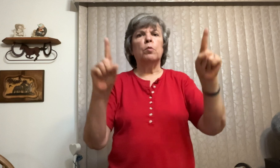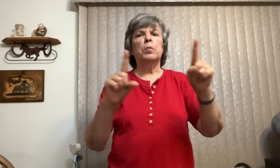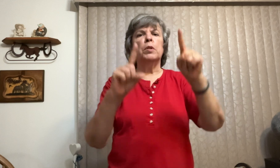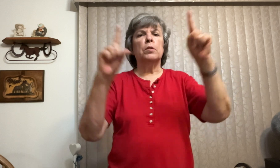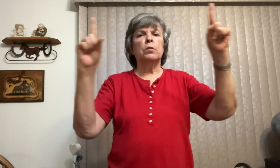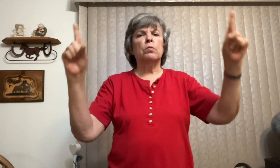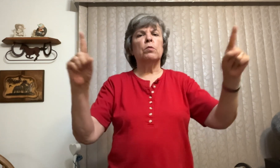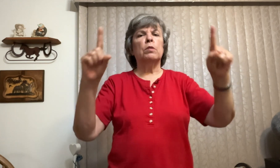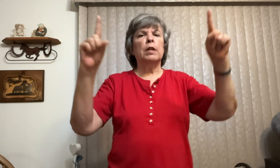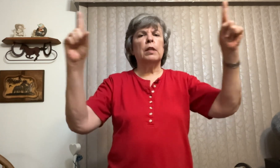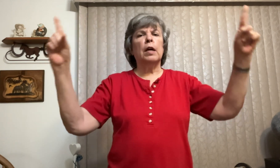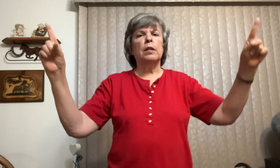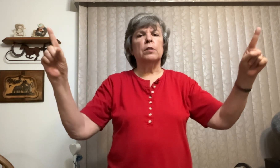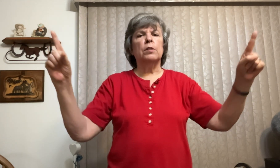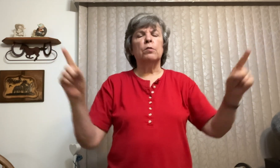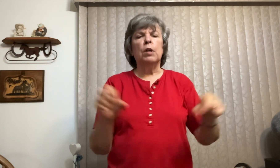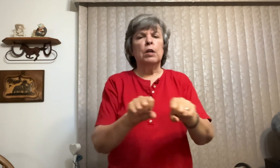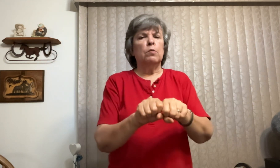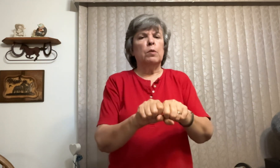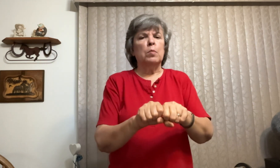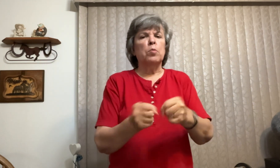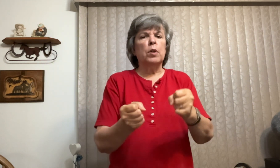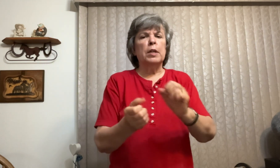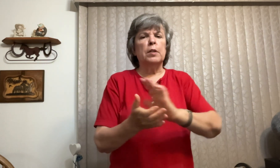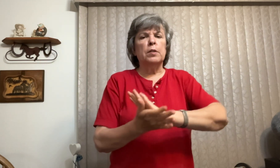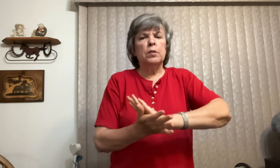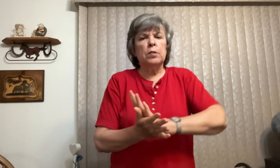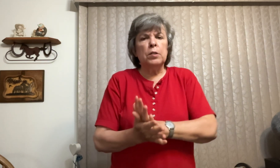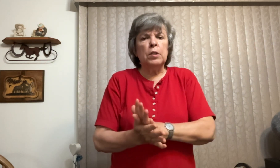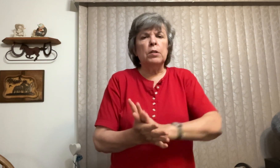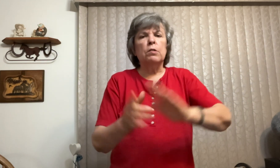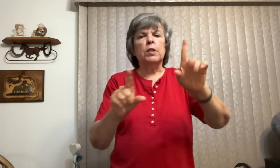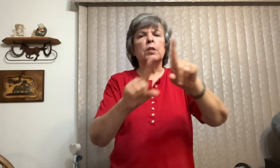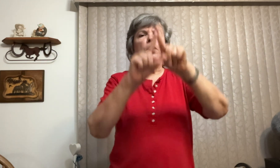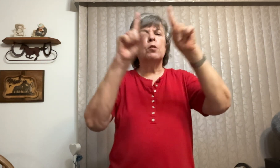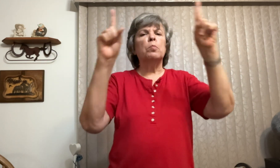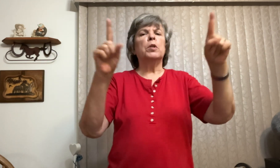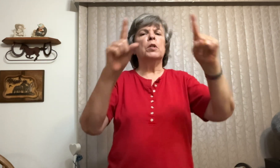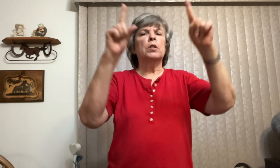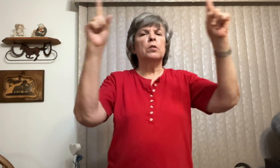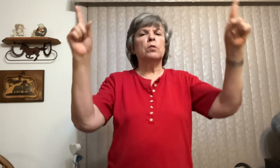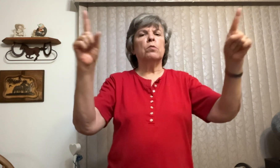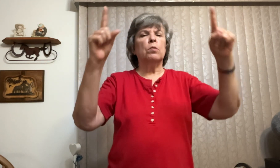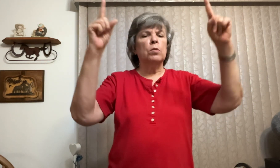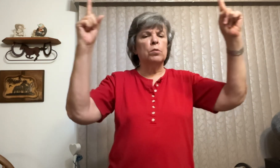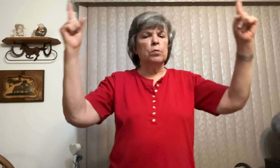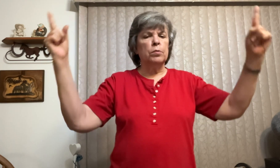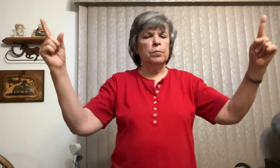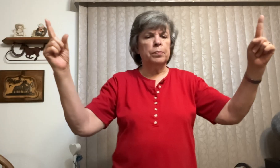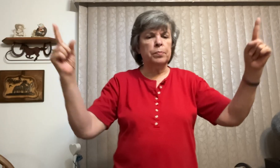open the scroll like that. So you want to break the seal and open the scroll.